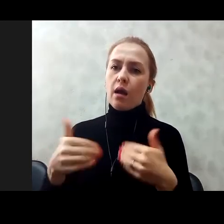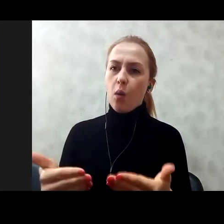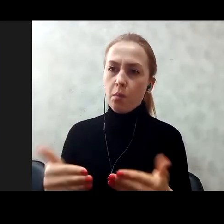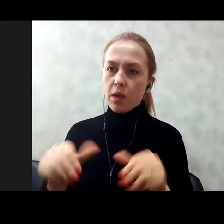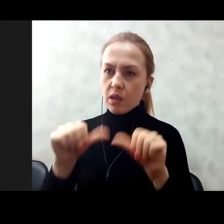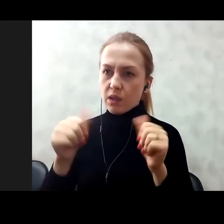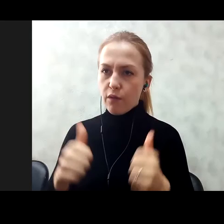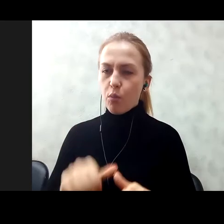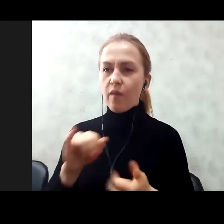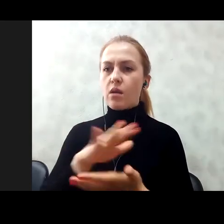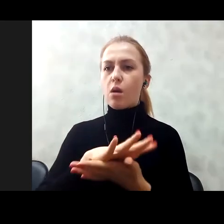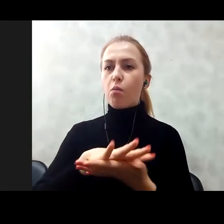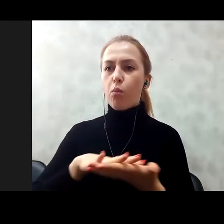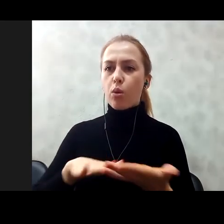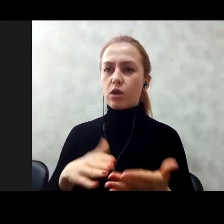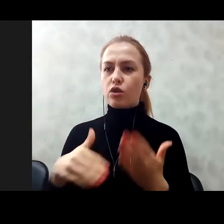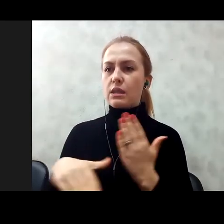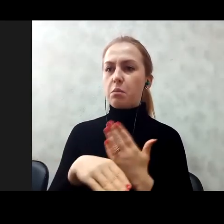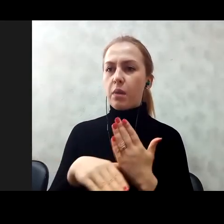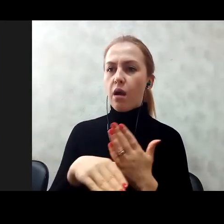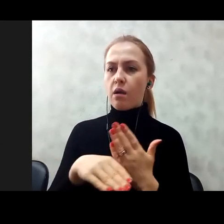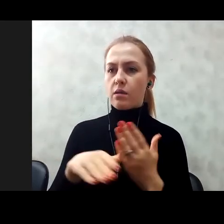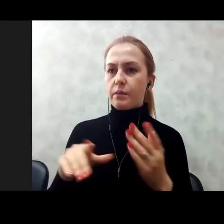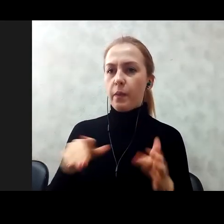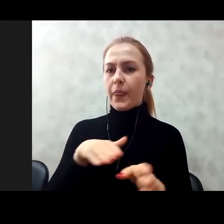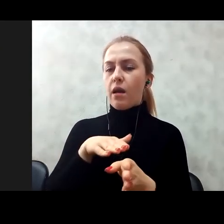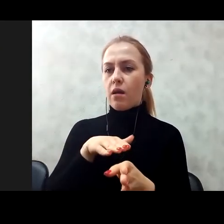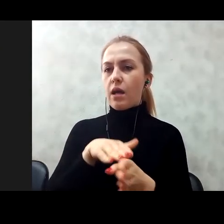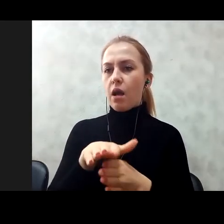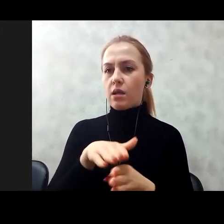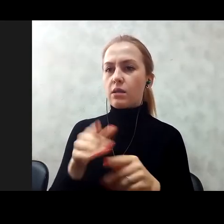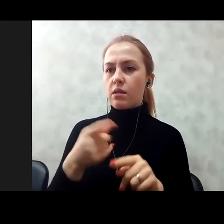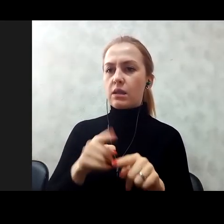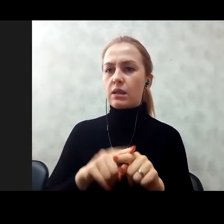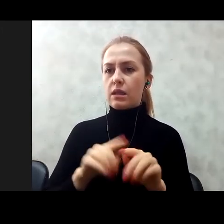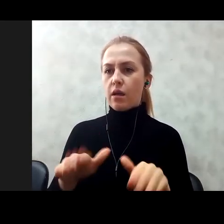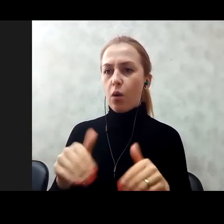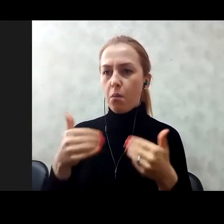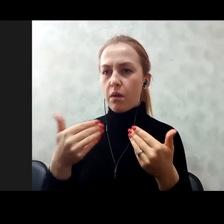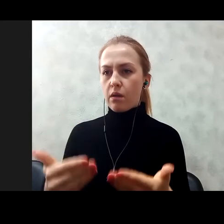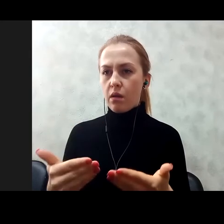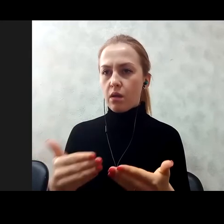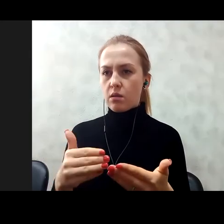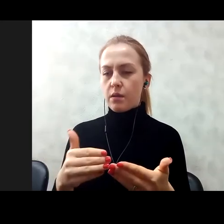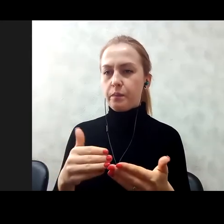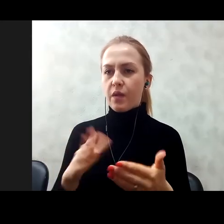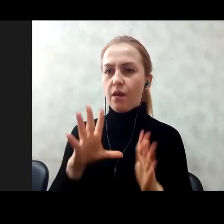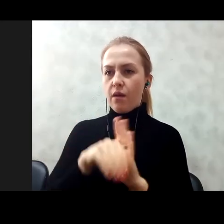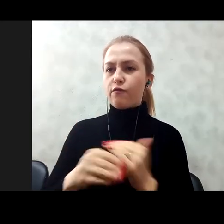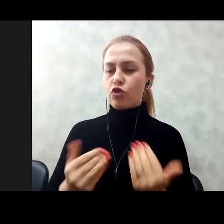active in developing recommendations and the implementation of